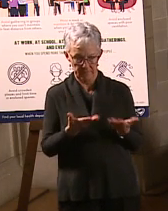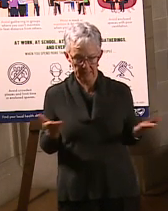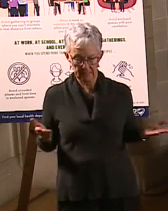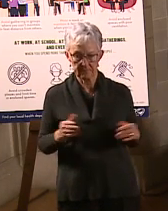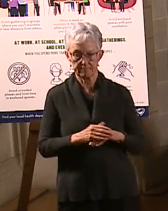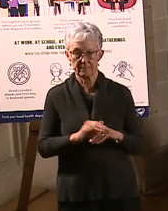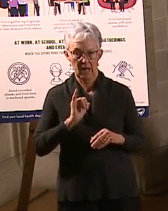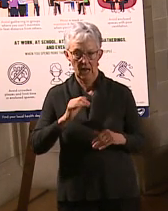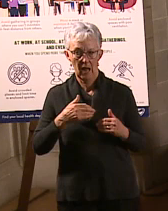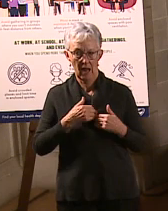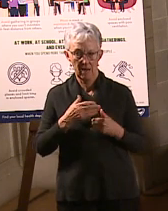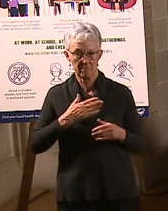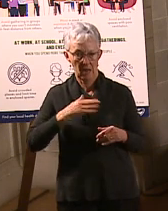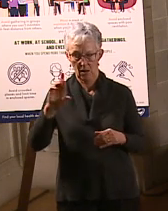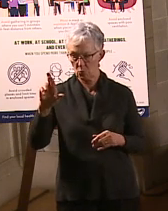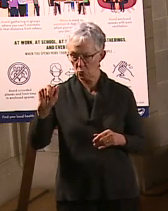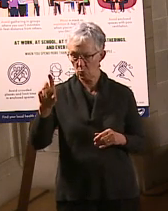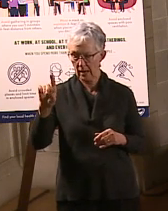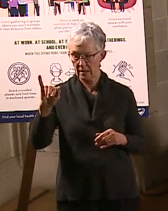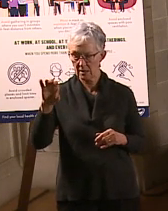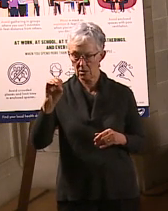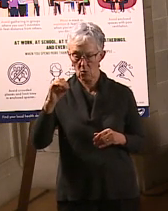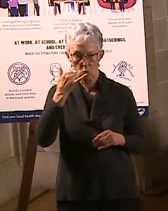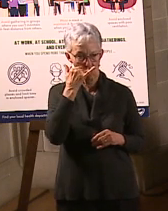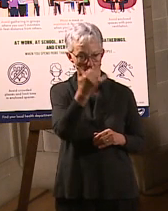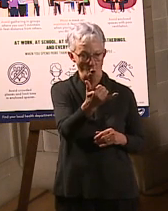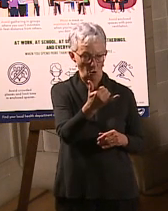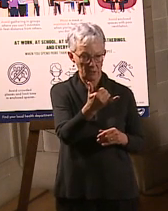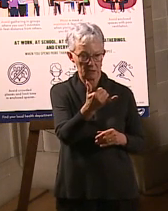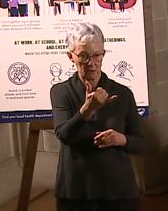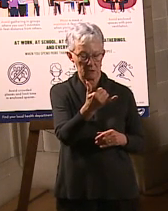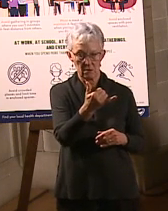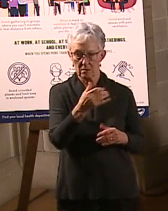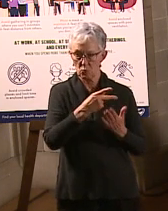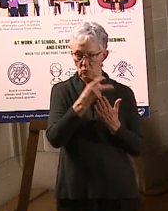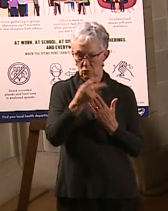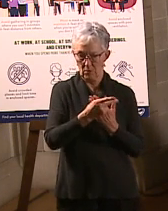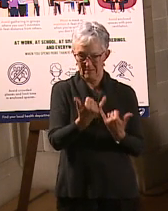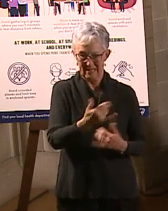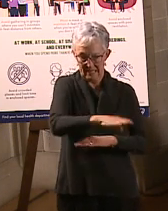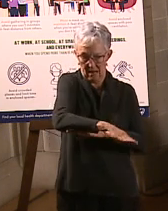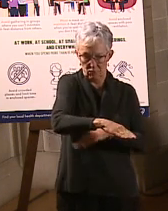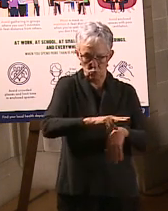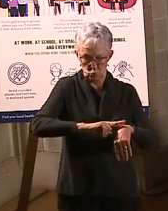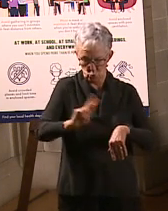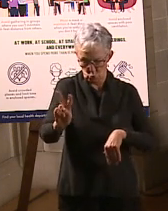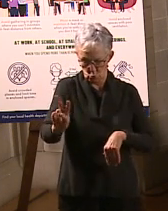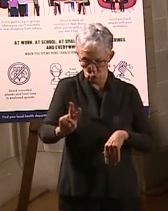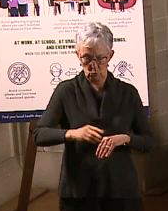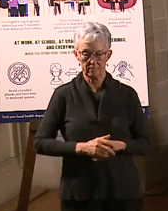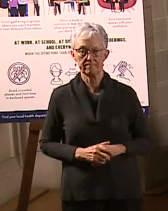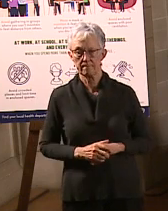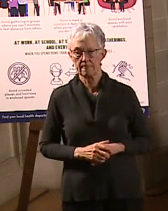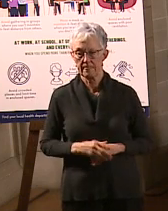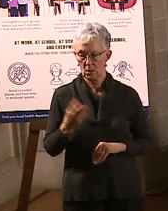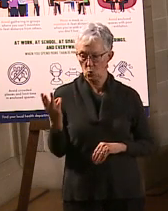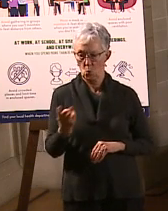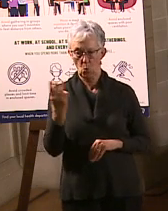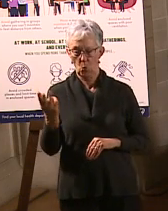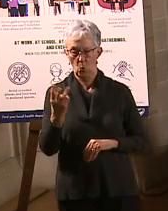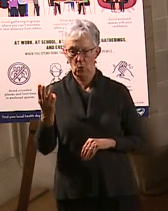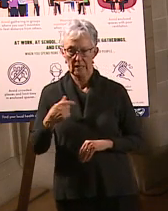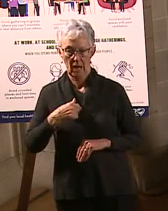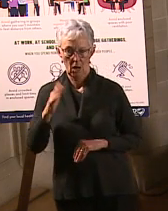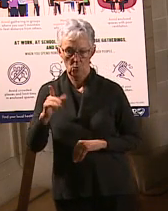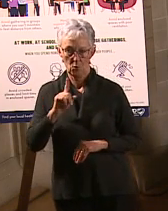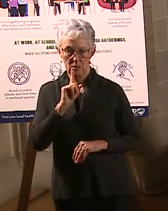radio call-in show today at 2 p.m. Central Time, so please tune in for that. Again, on Wednesday, I will be